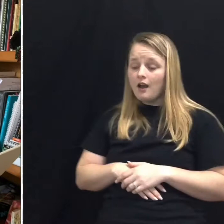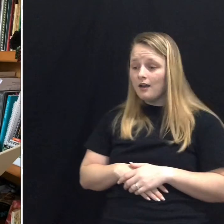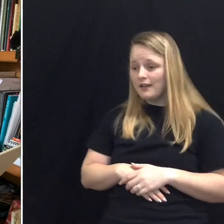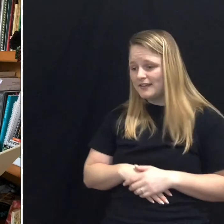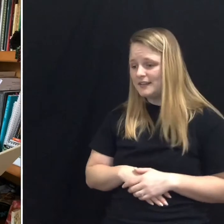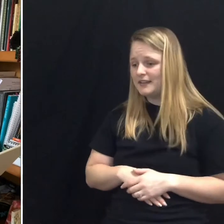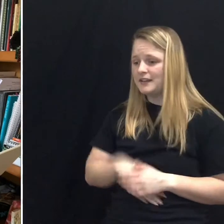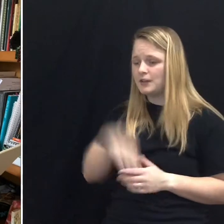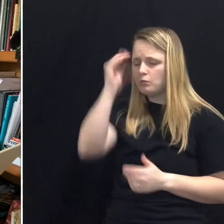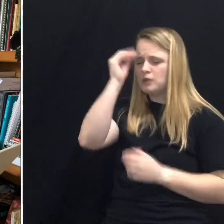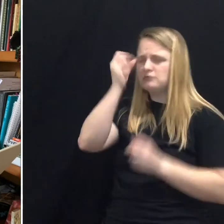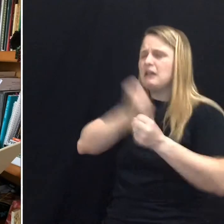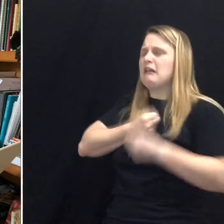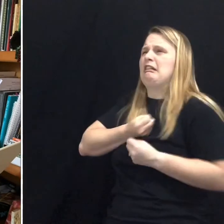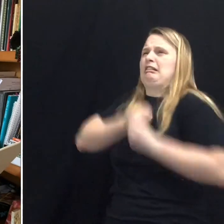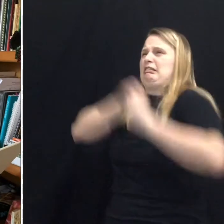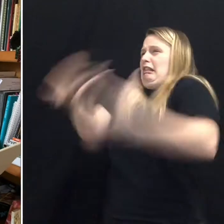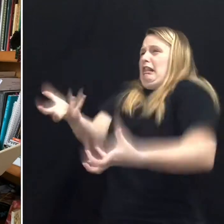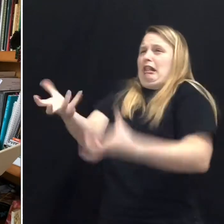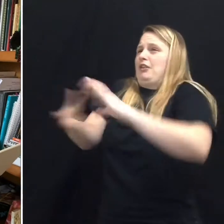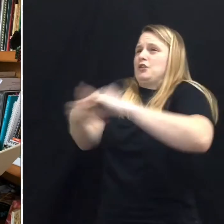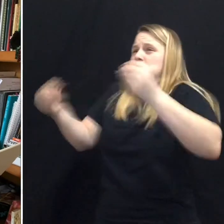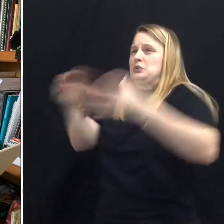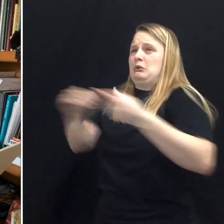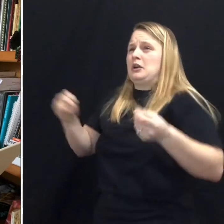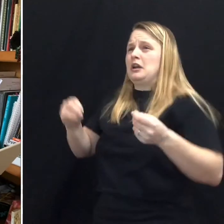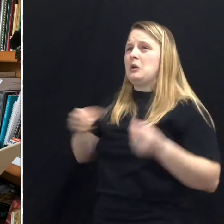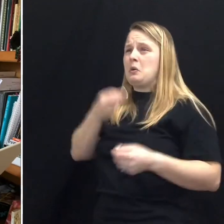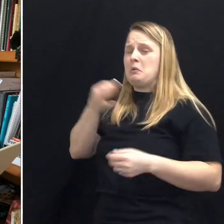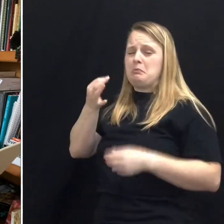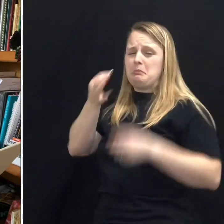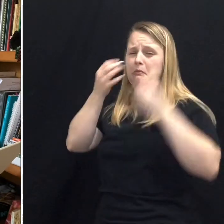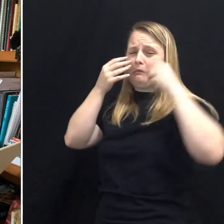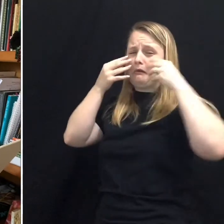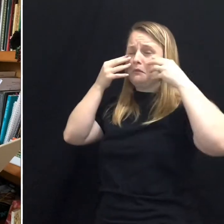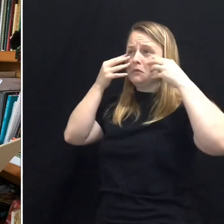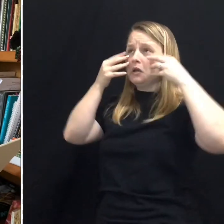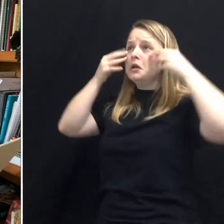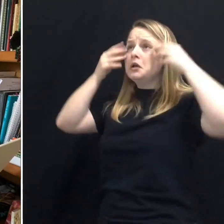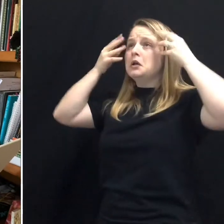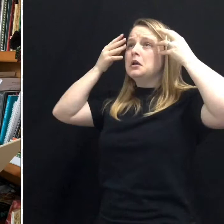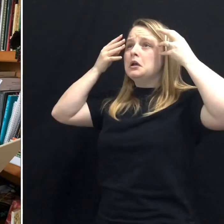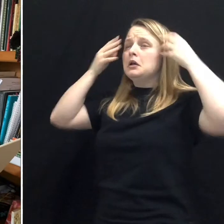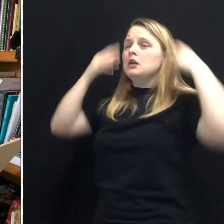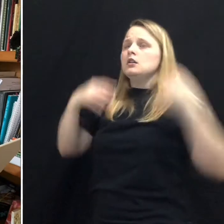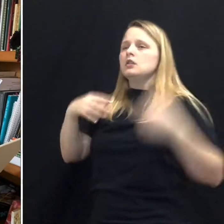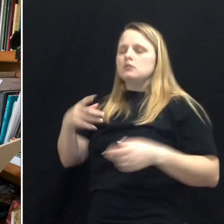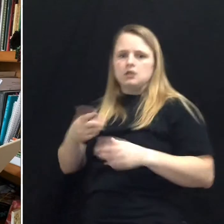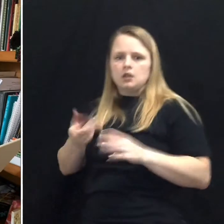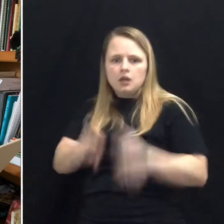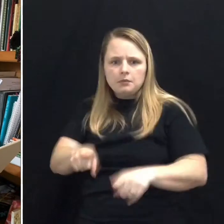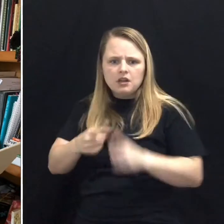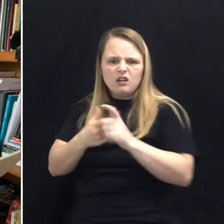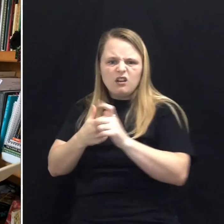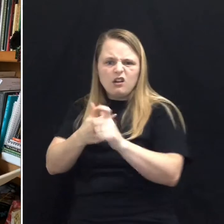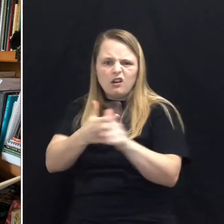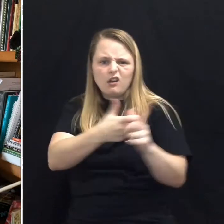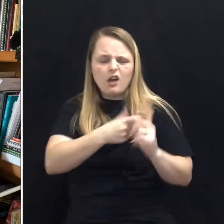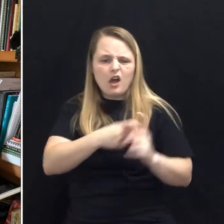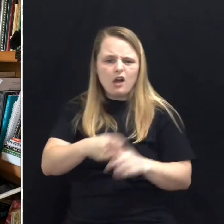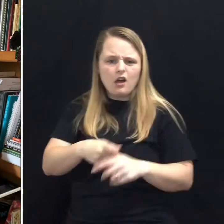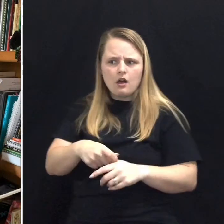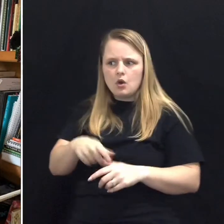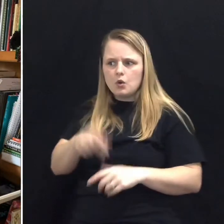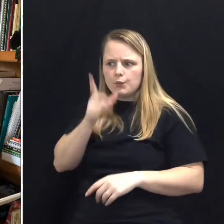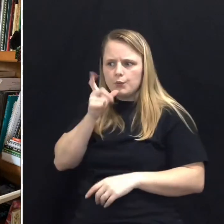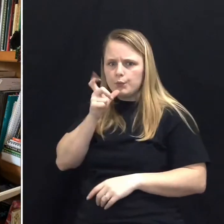incredible story. He could barely hold back the tears. Then Racing out of the kitchen, dog food on his